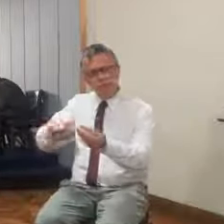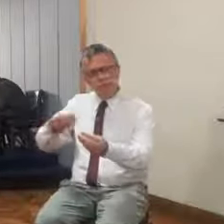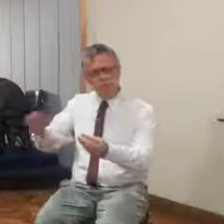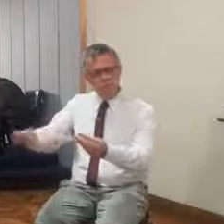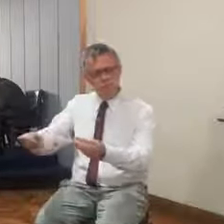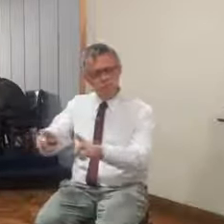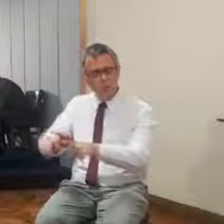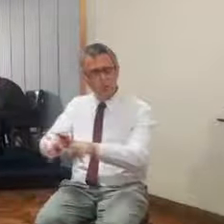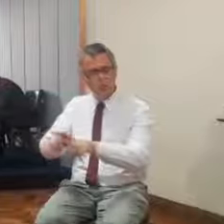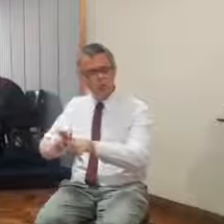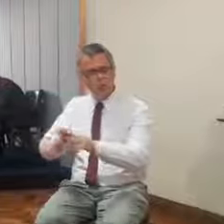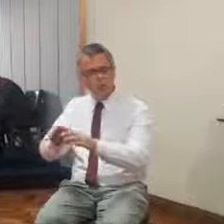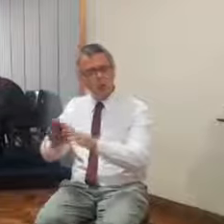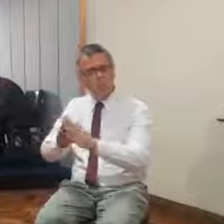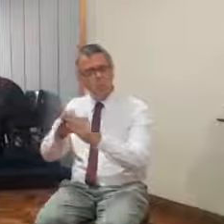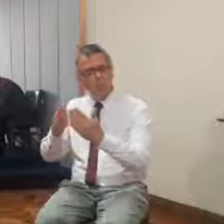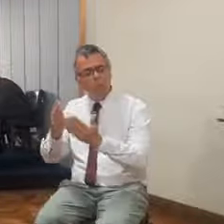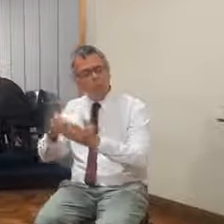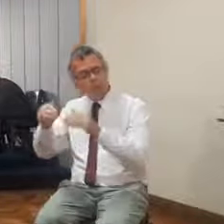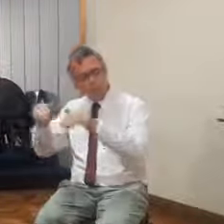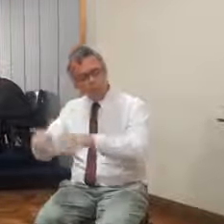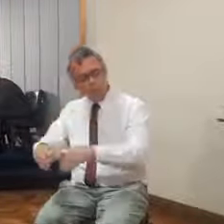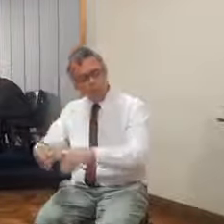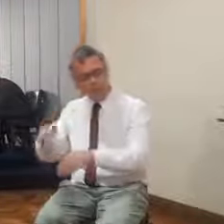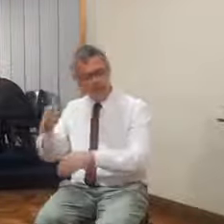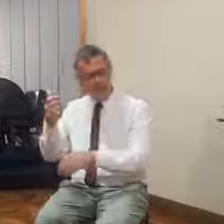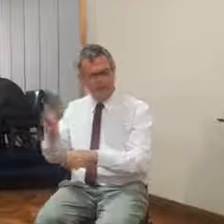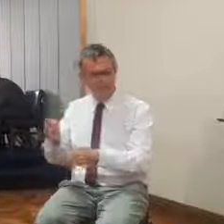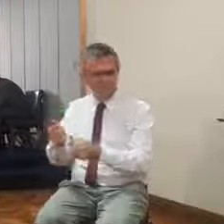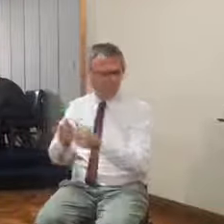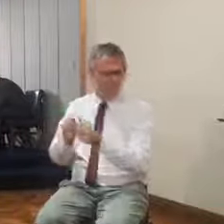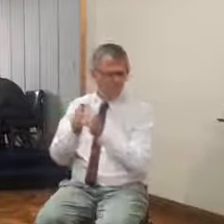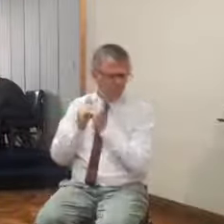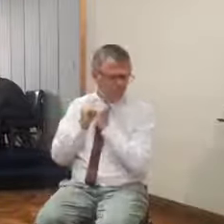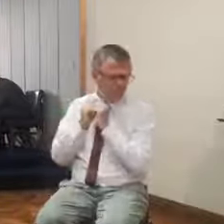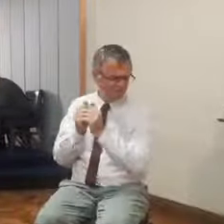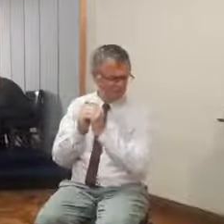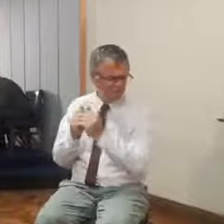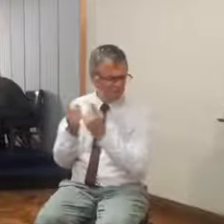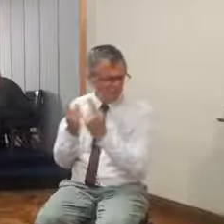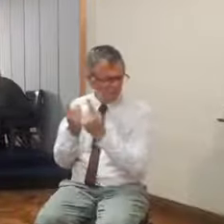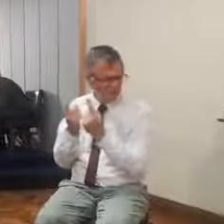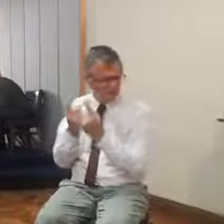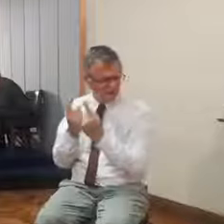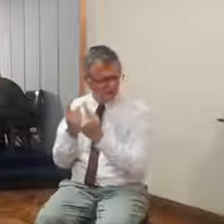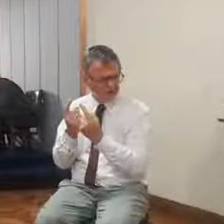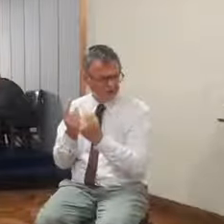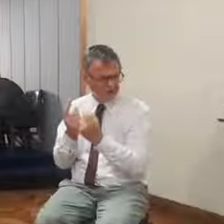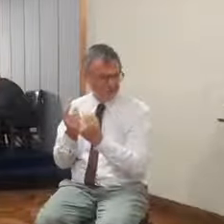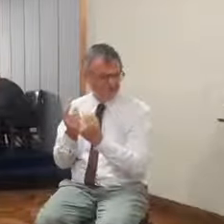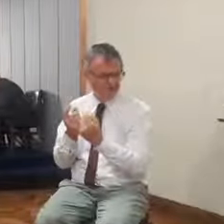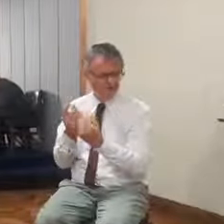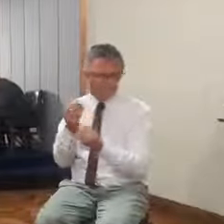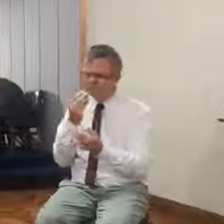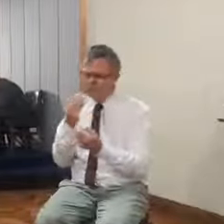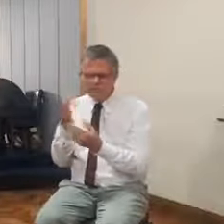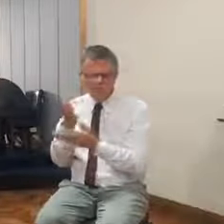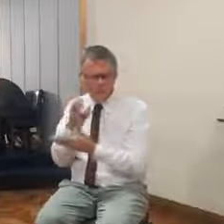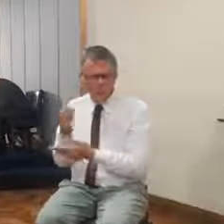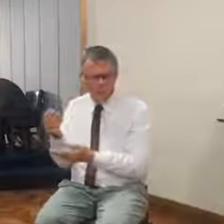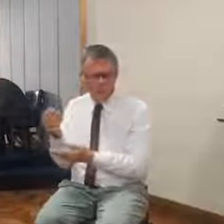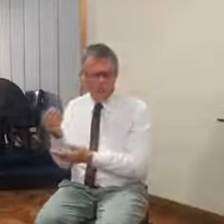such valuable materials for the souls of thy people to be more acquainted with thee